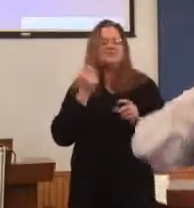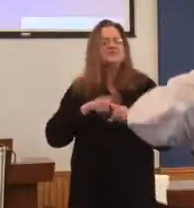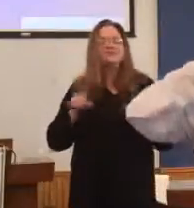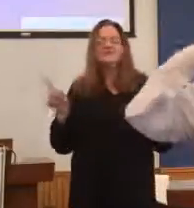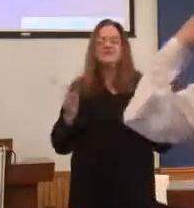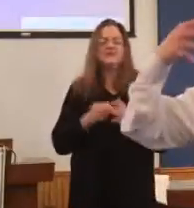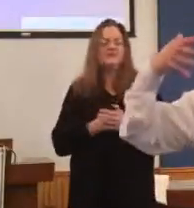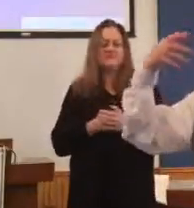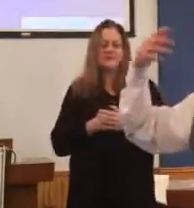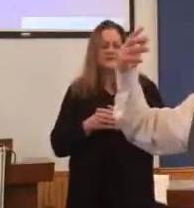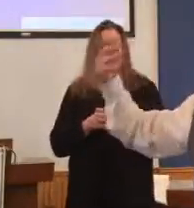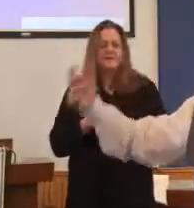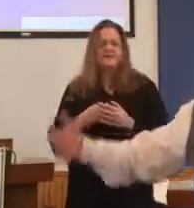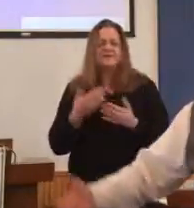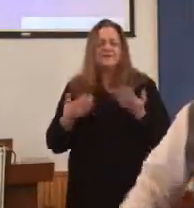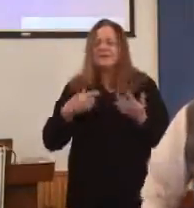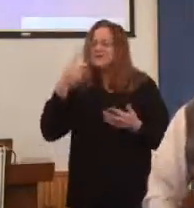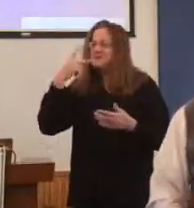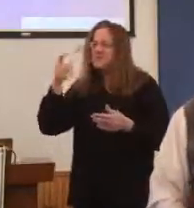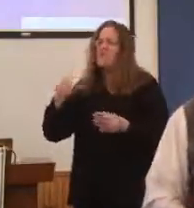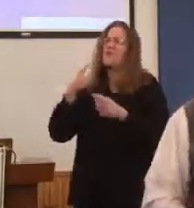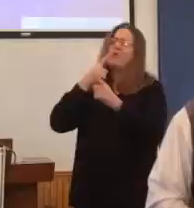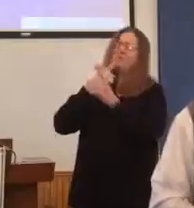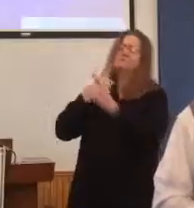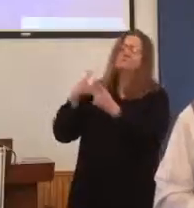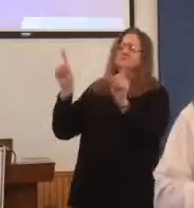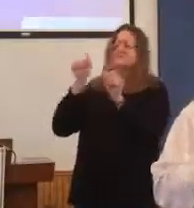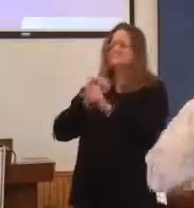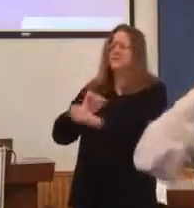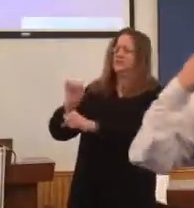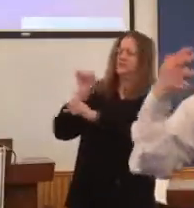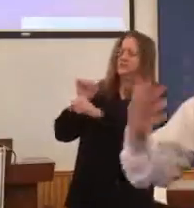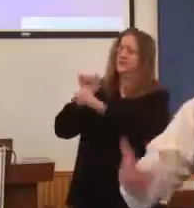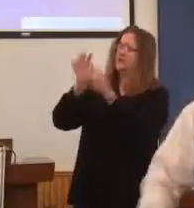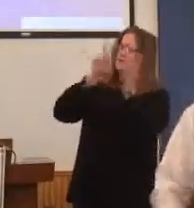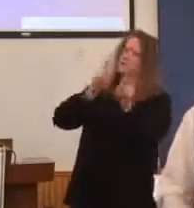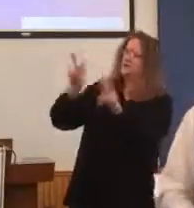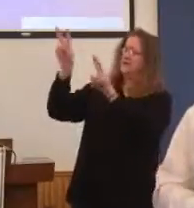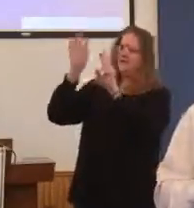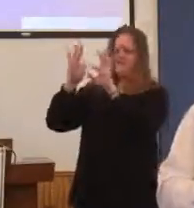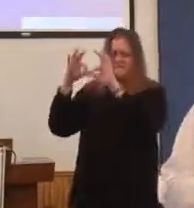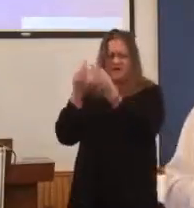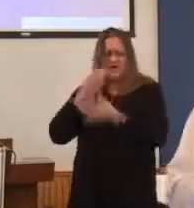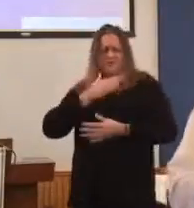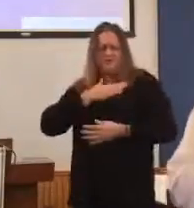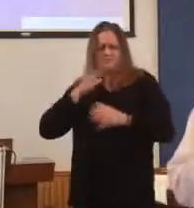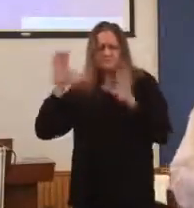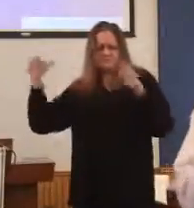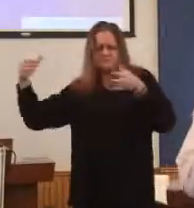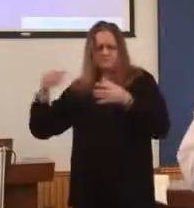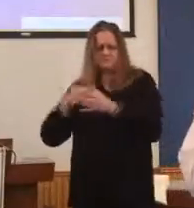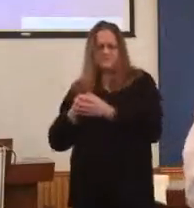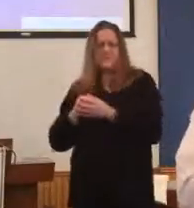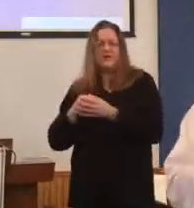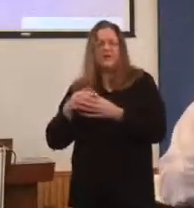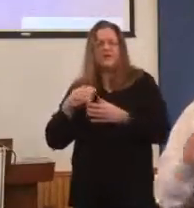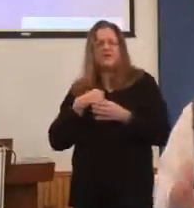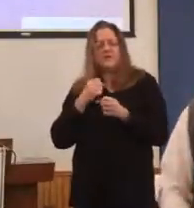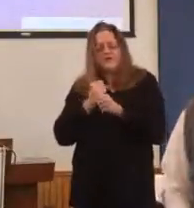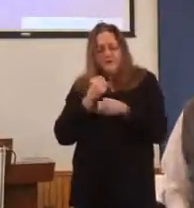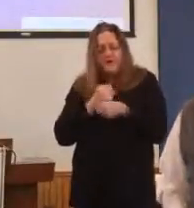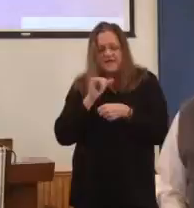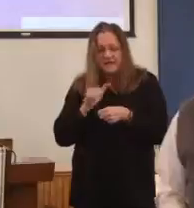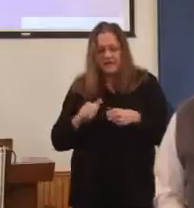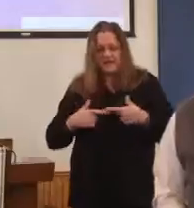may see our outward success in business or in family as making a meaningful